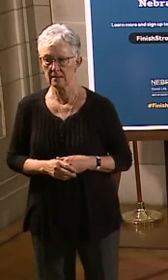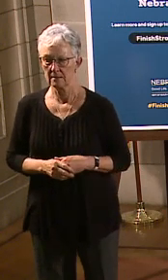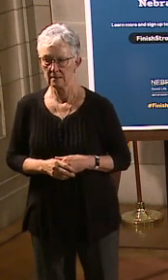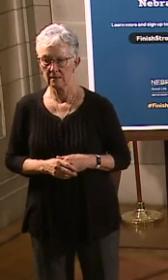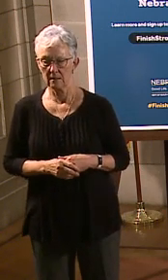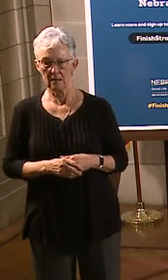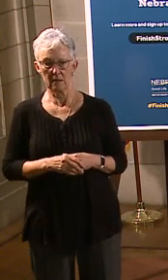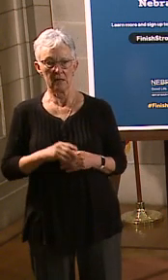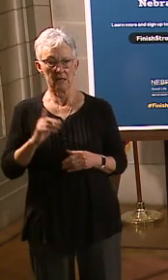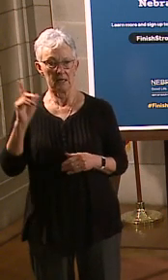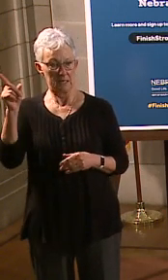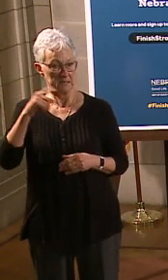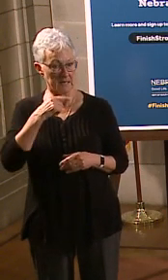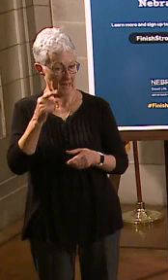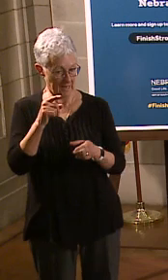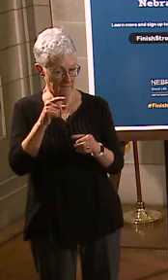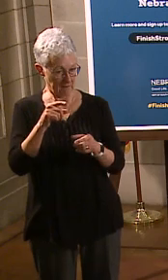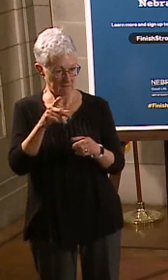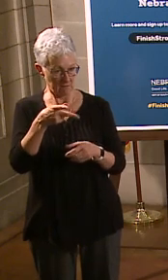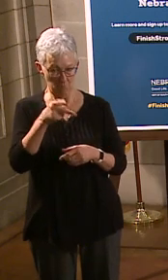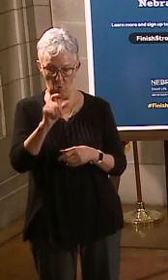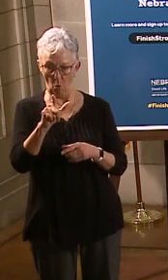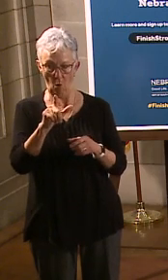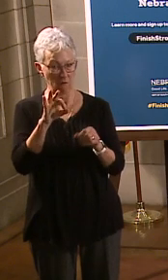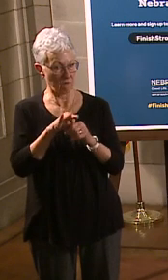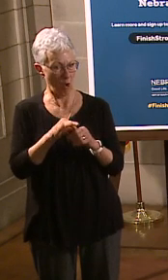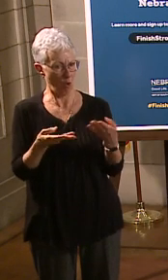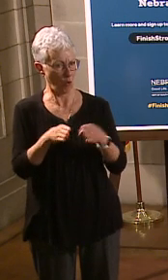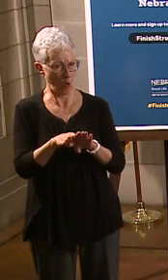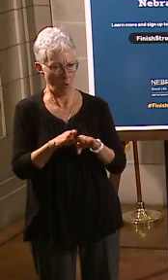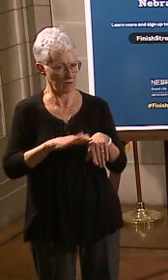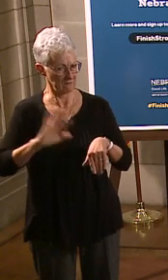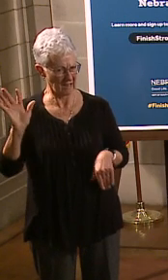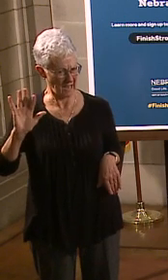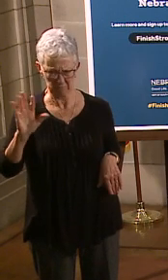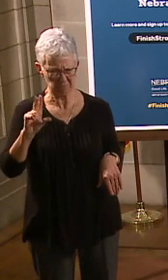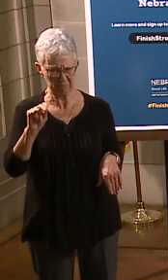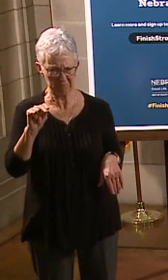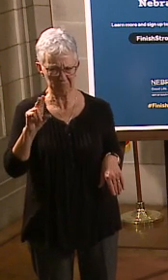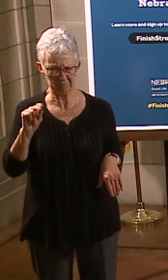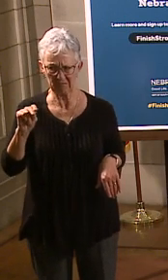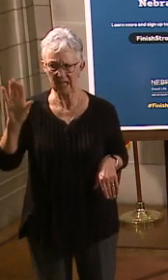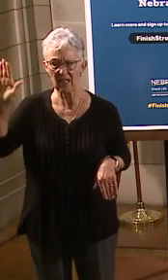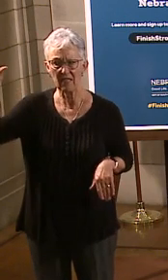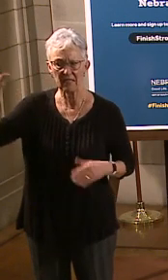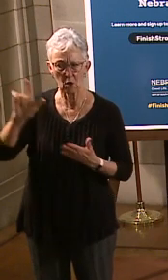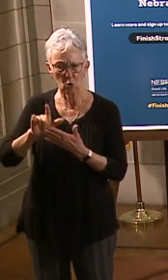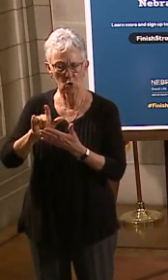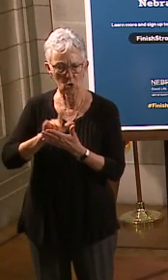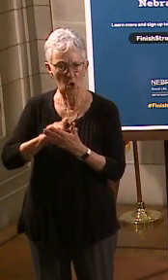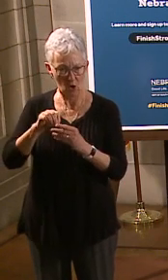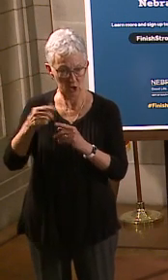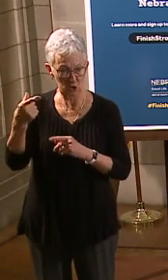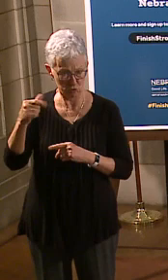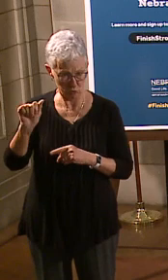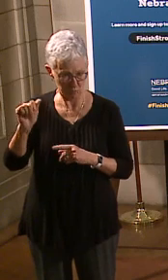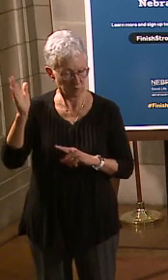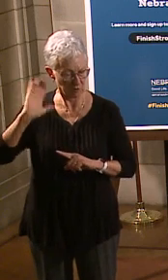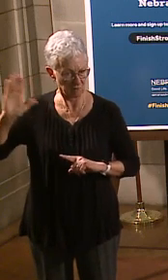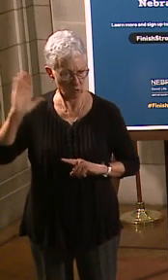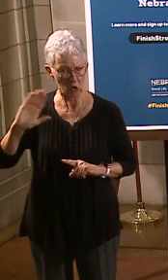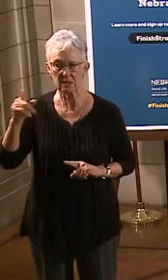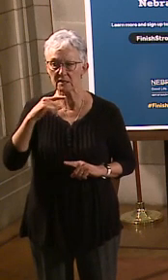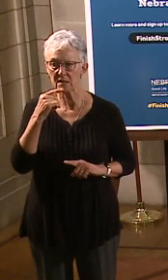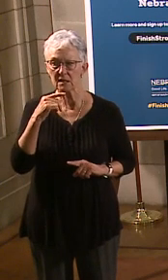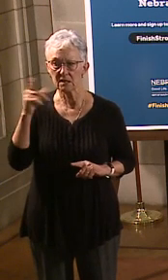is inaccurate in what he's saying. It's just not true. What the law says, what the law previously had said, was that